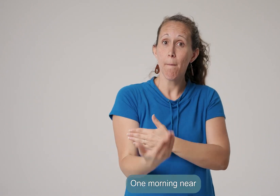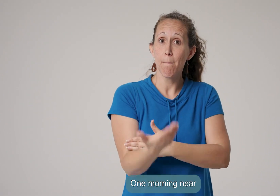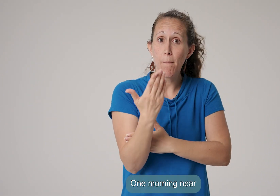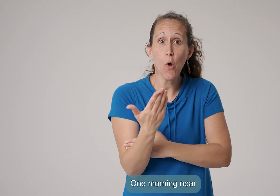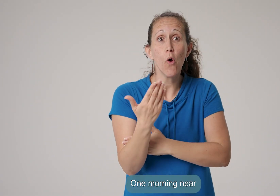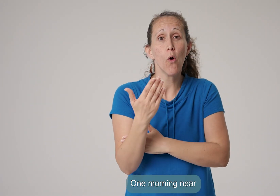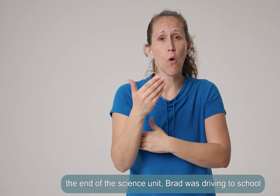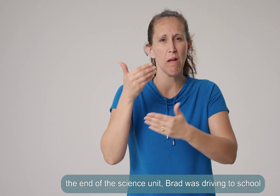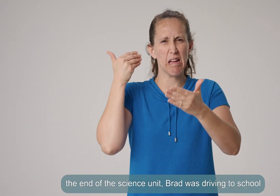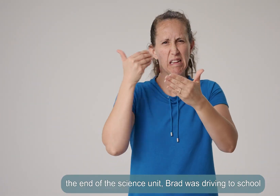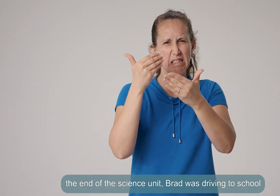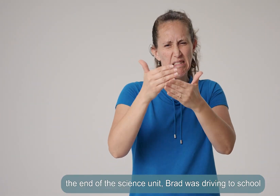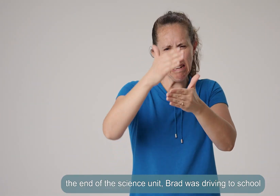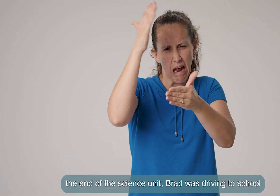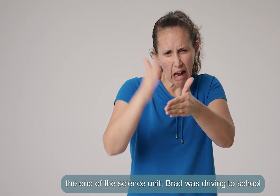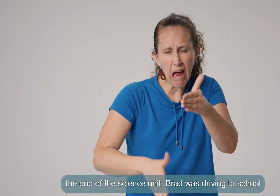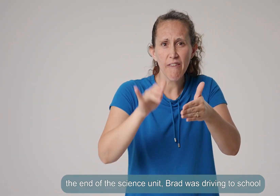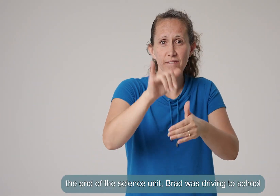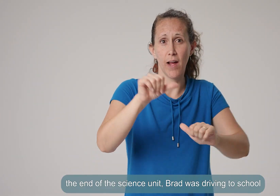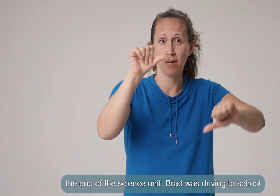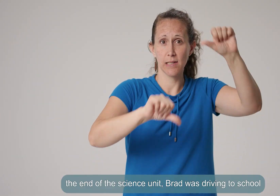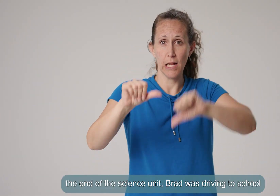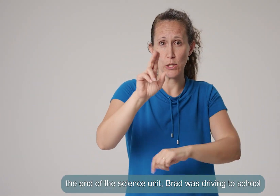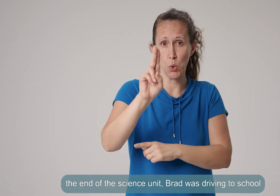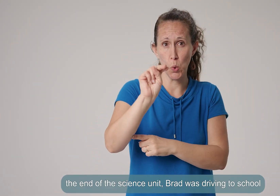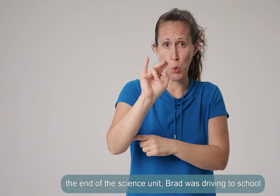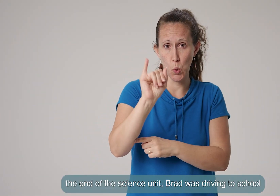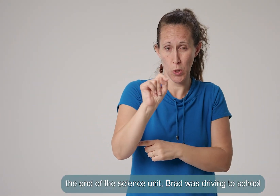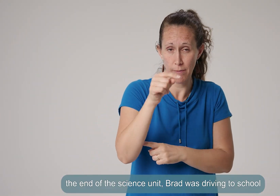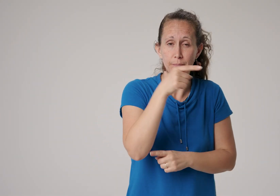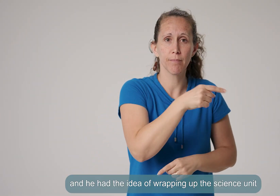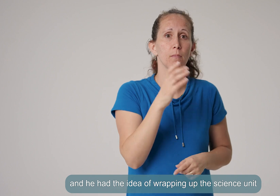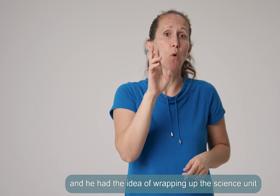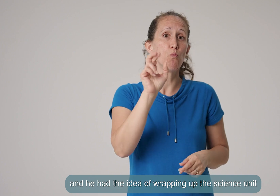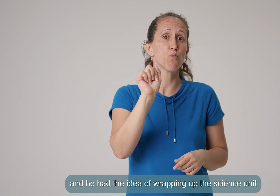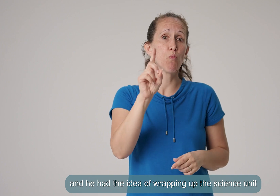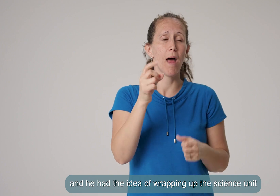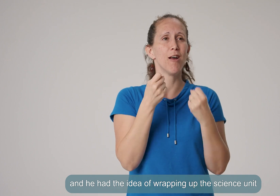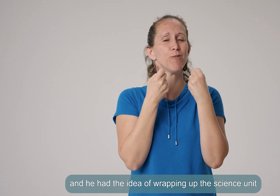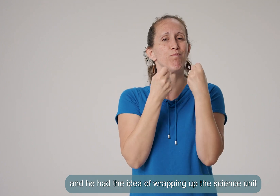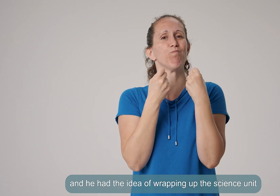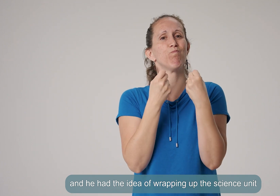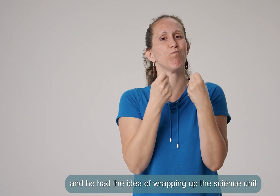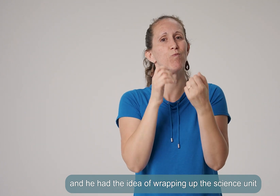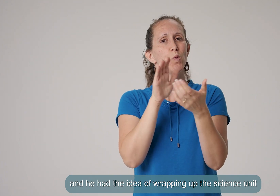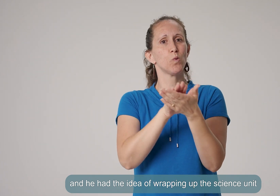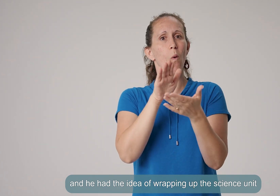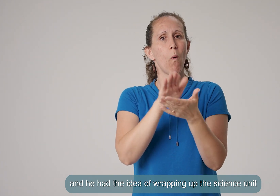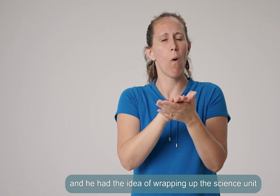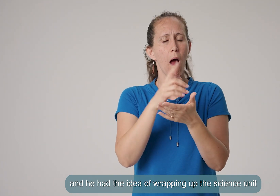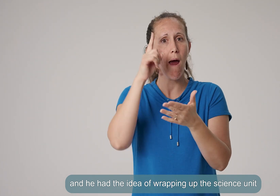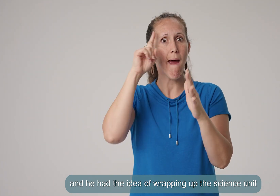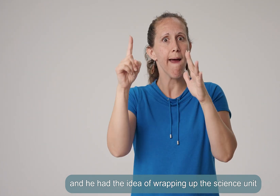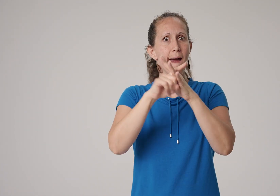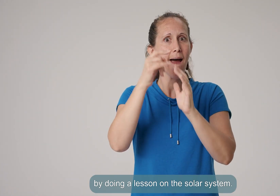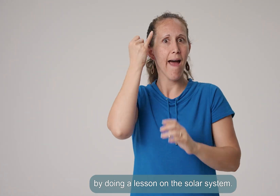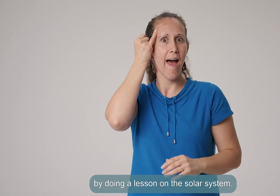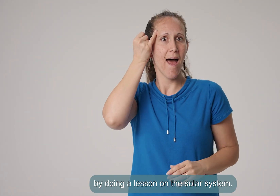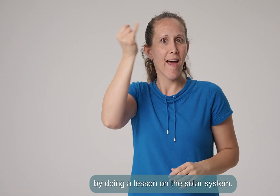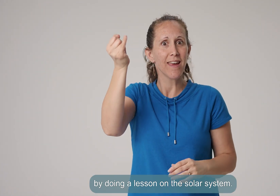One morning near the end of the science unit, Brad was driving to school, and he had the idea of wrapping up the science unit by doing a